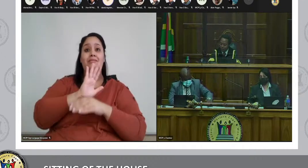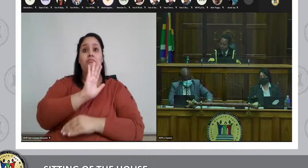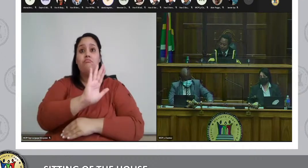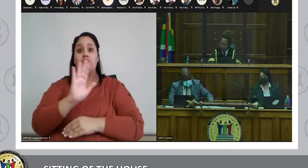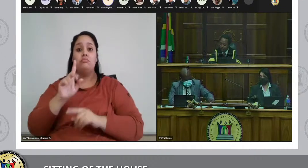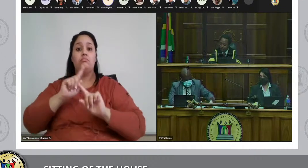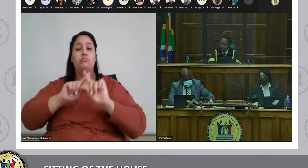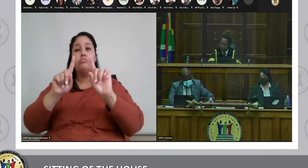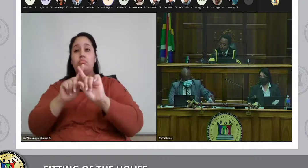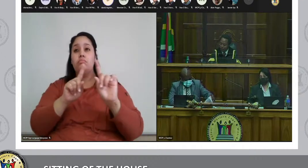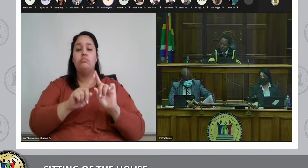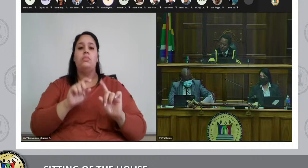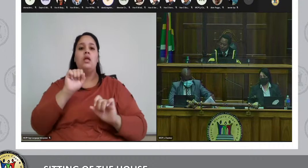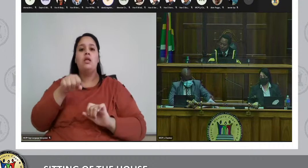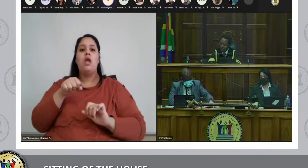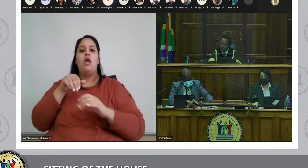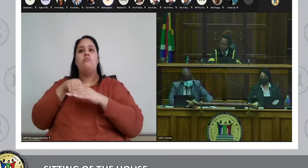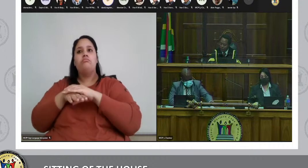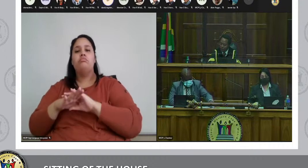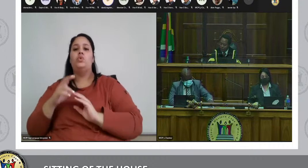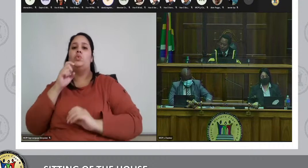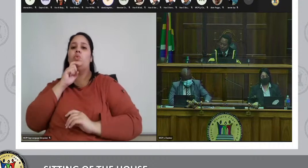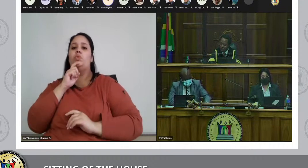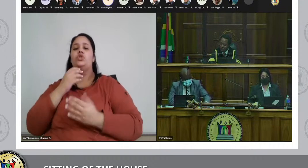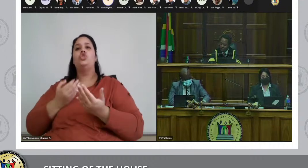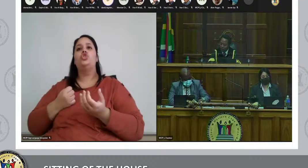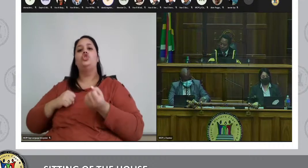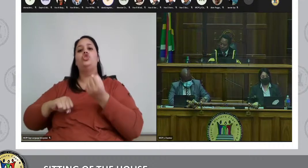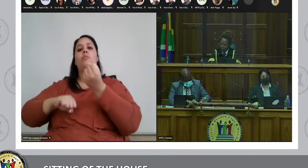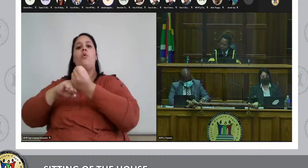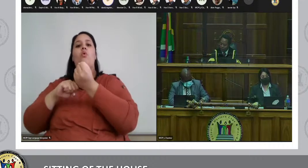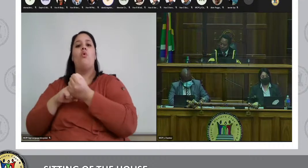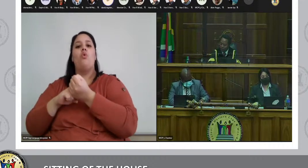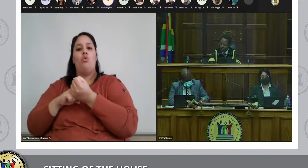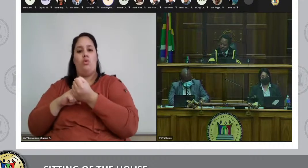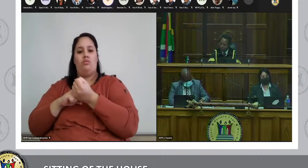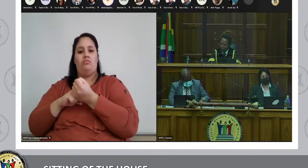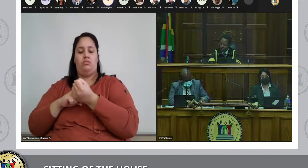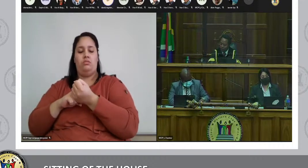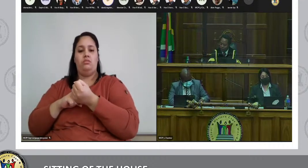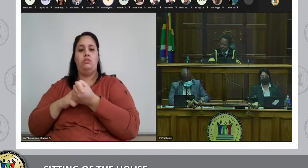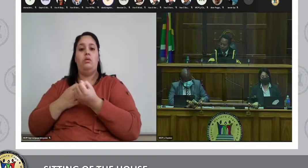to tap into our support, but let me provide you with some